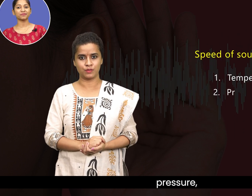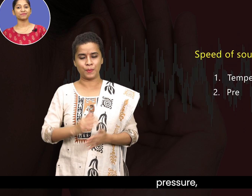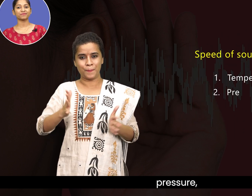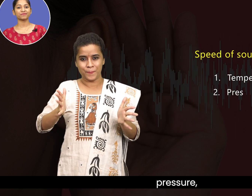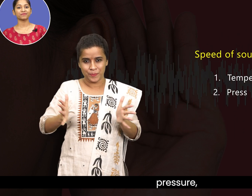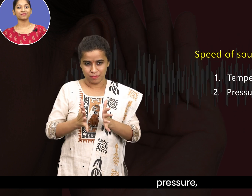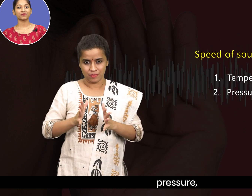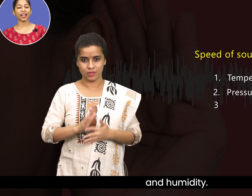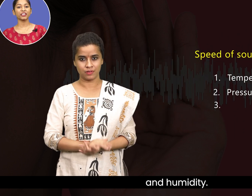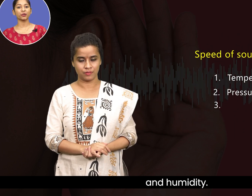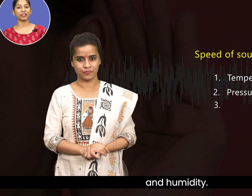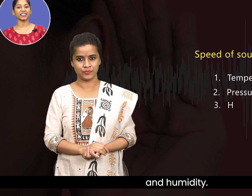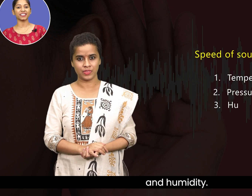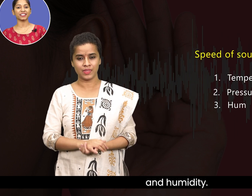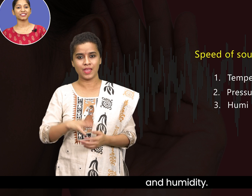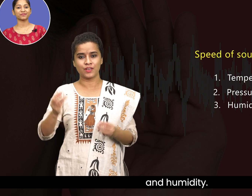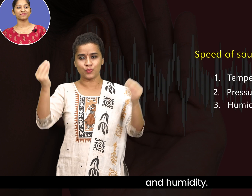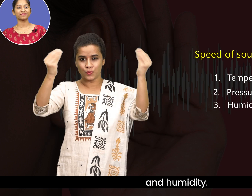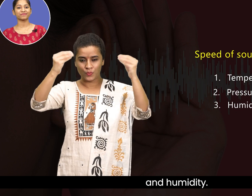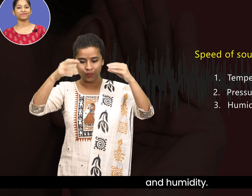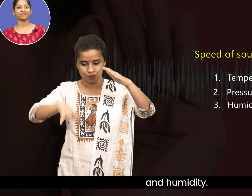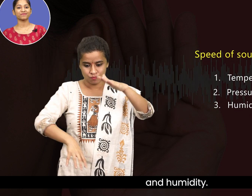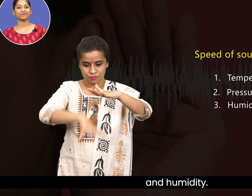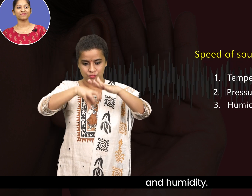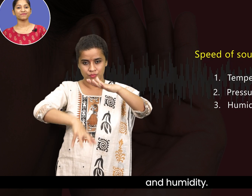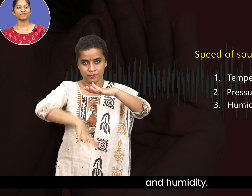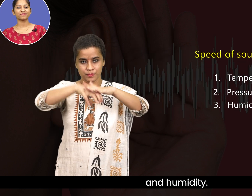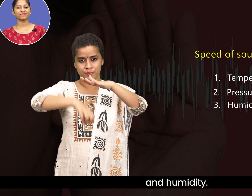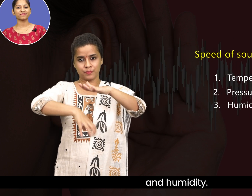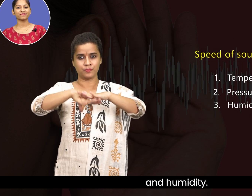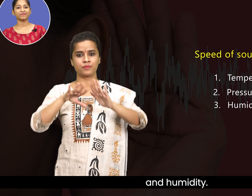pressure, and humidity.